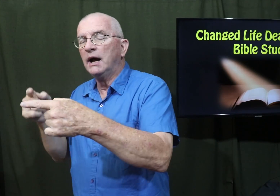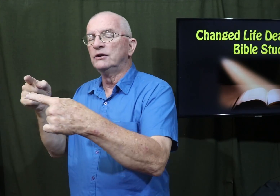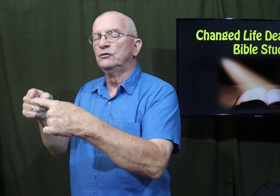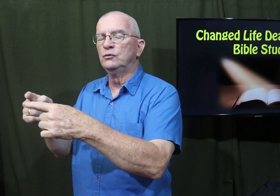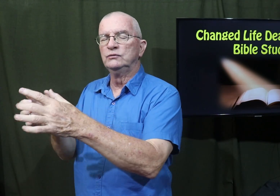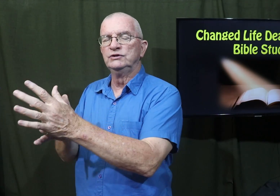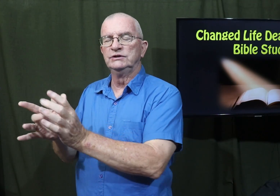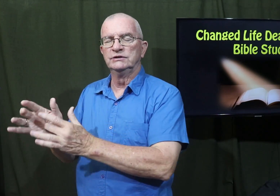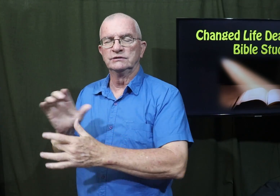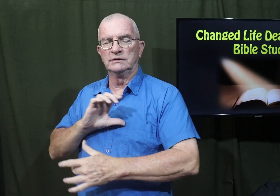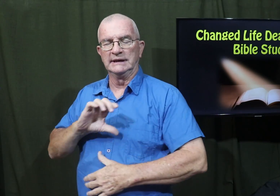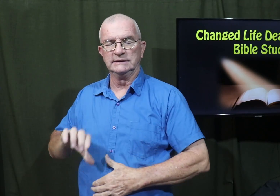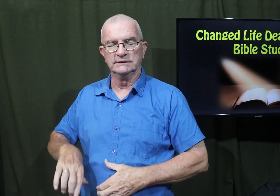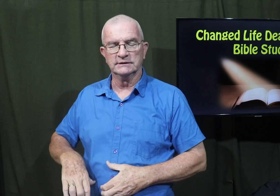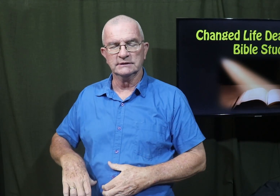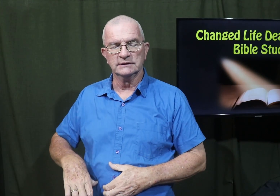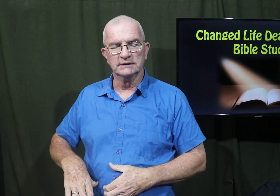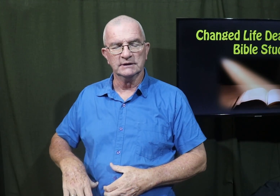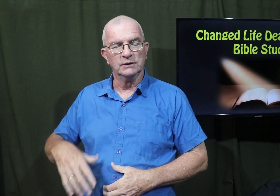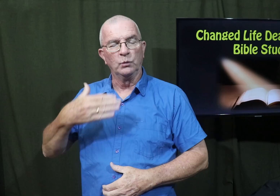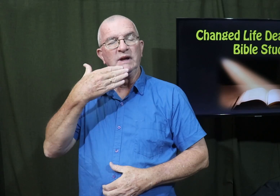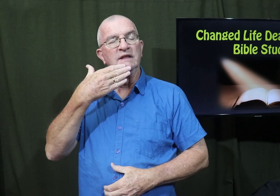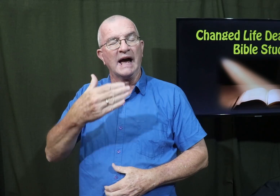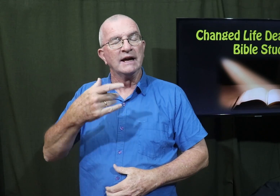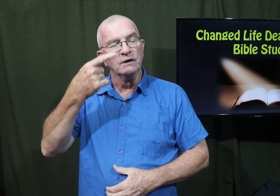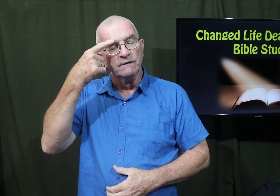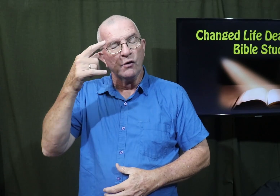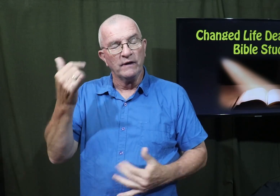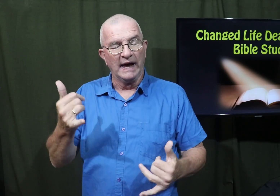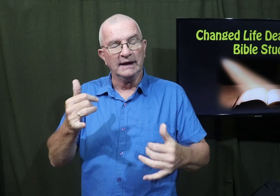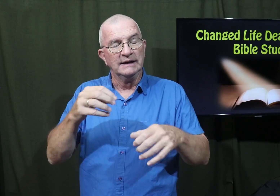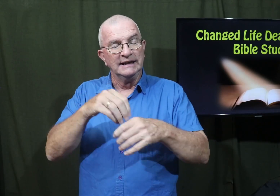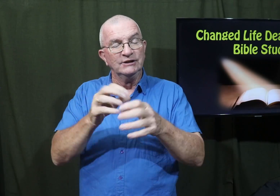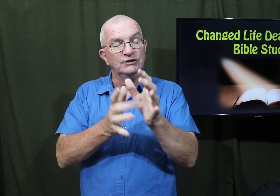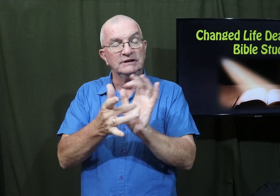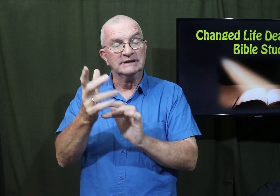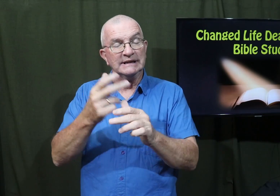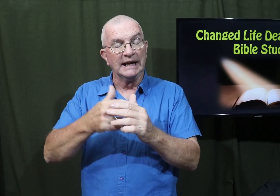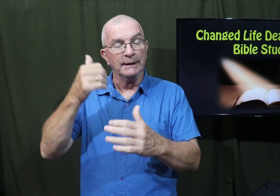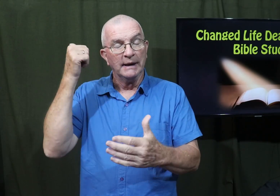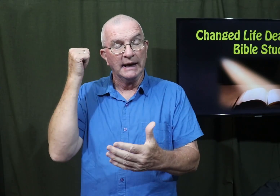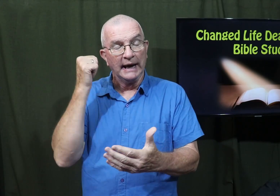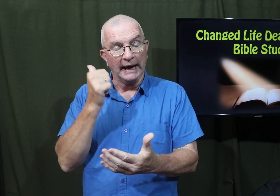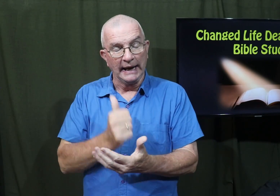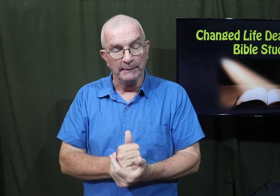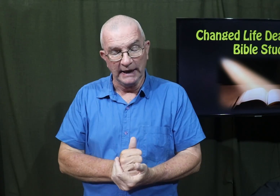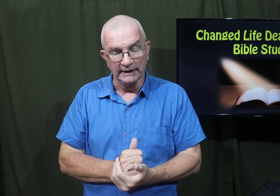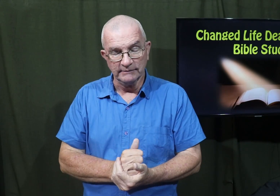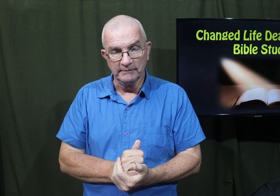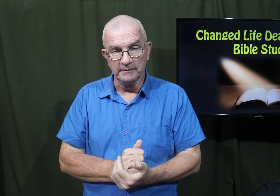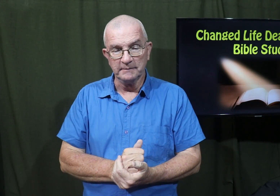we see your preparation leading up to Jesus Christ thank you for this in Jesus name amen